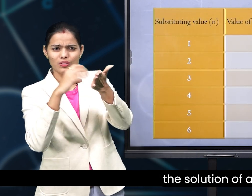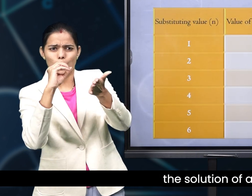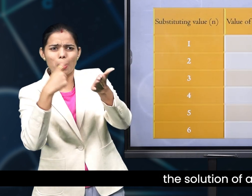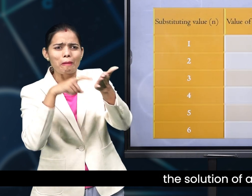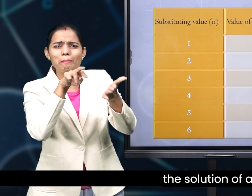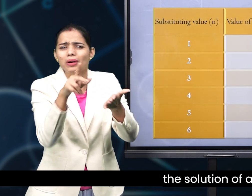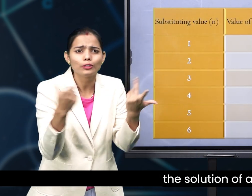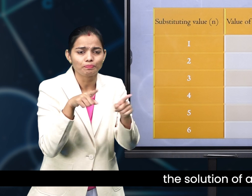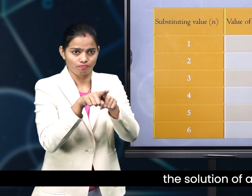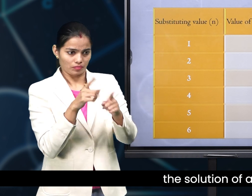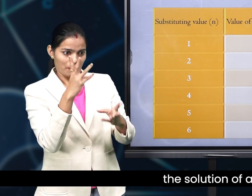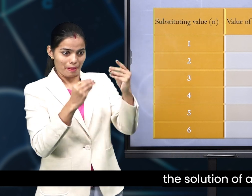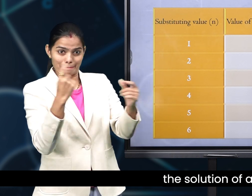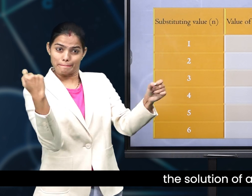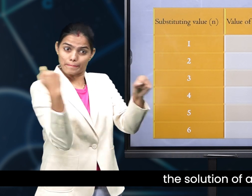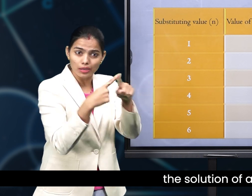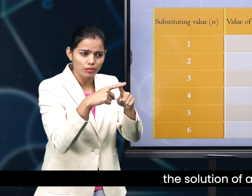an equation.